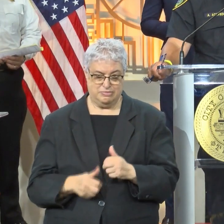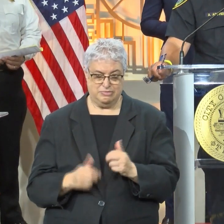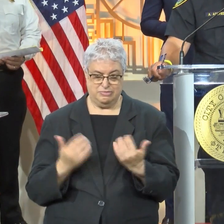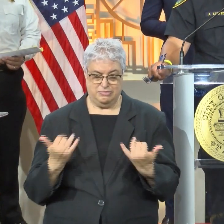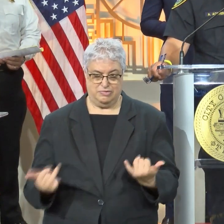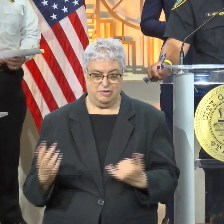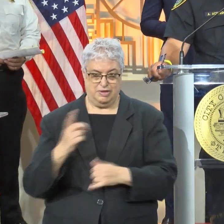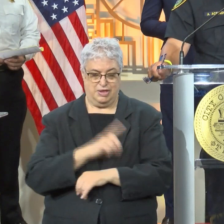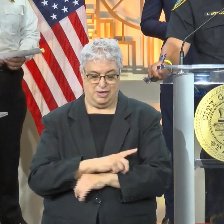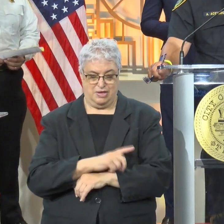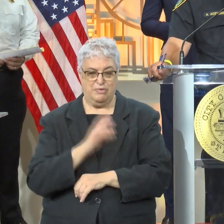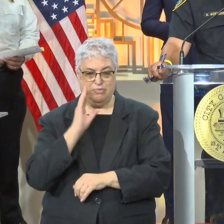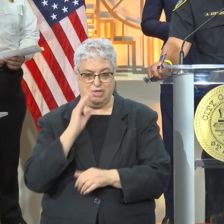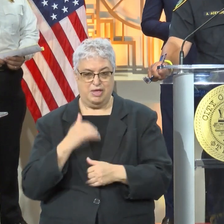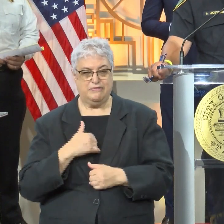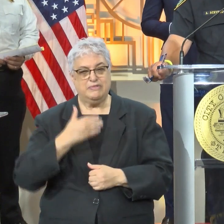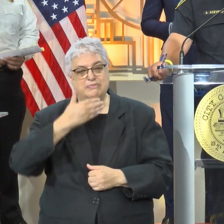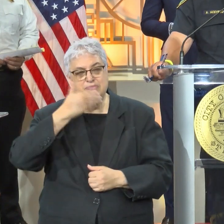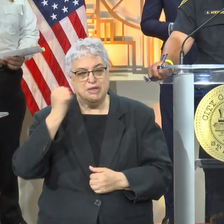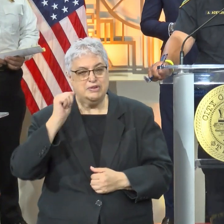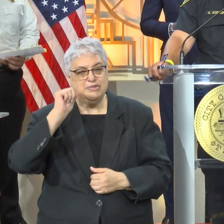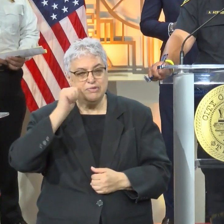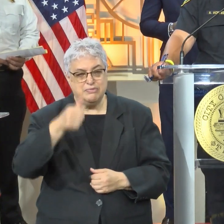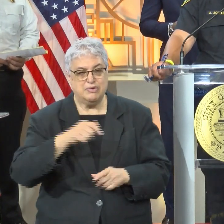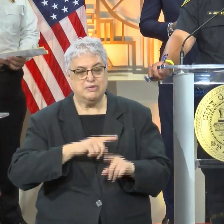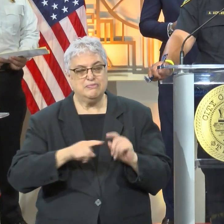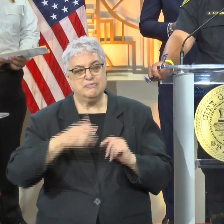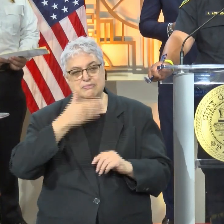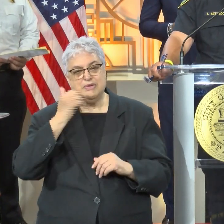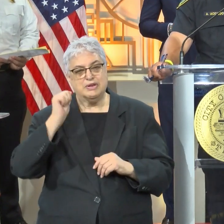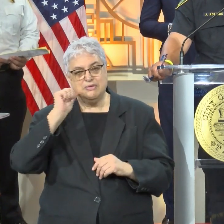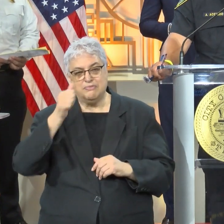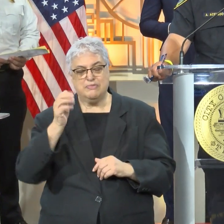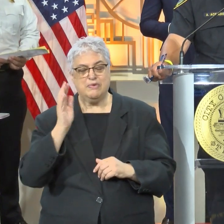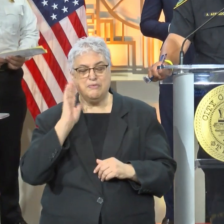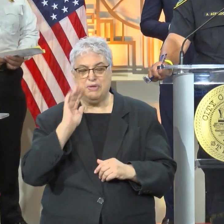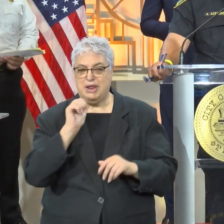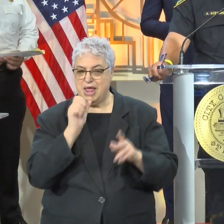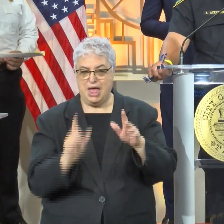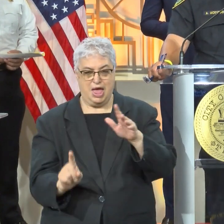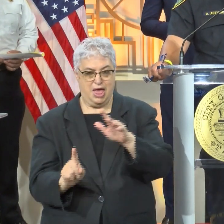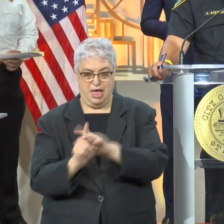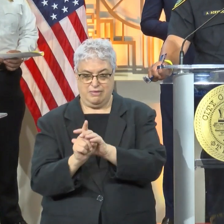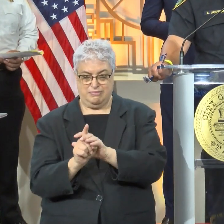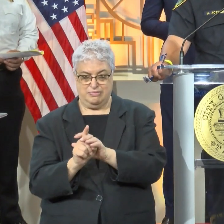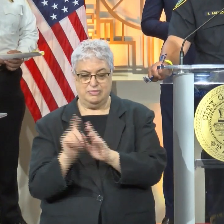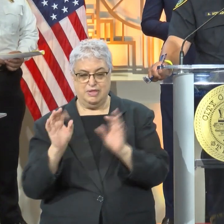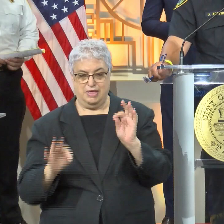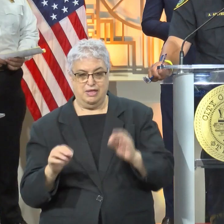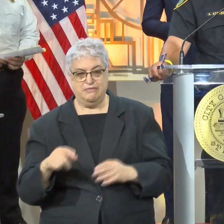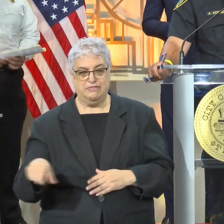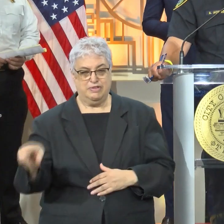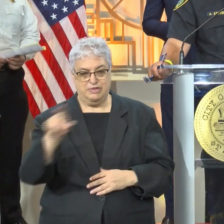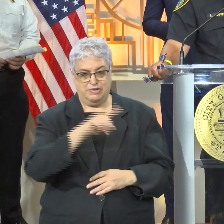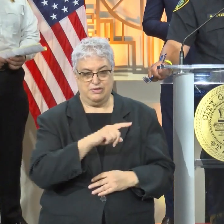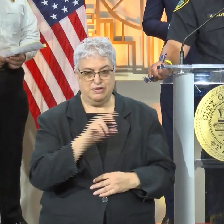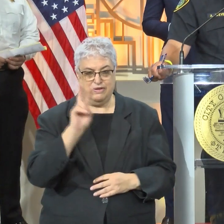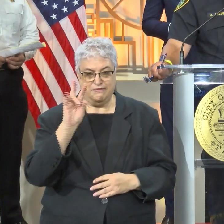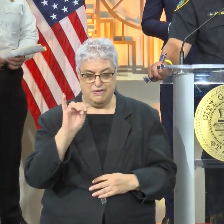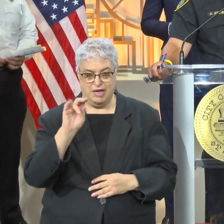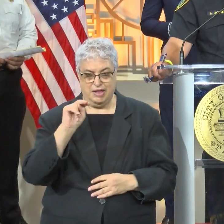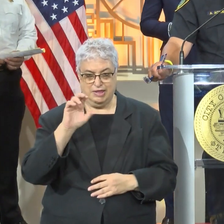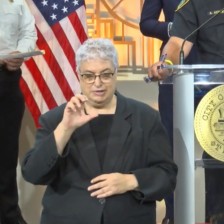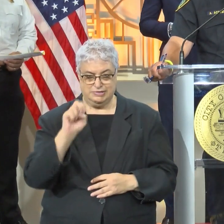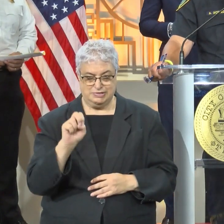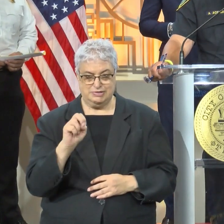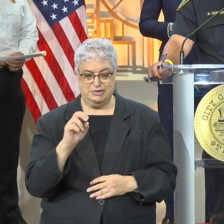today, there will be better tomorrows, but those better tomorrows will not come if you resort to violence, if